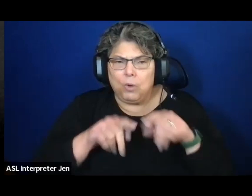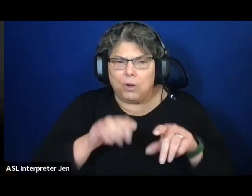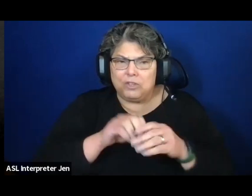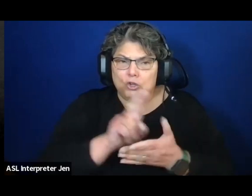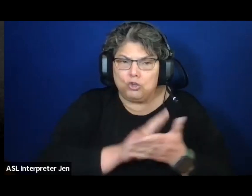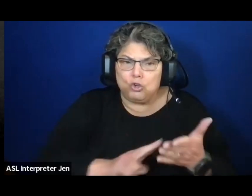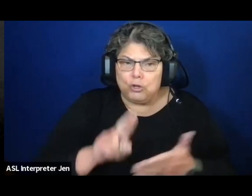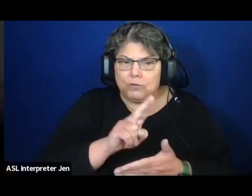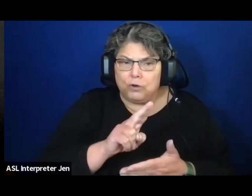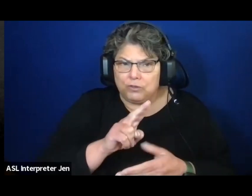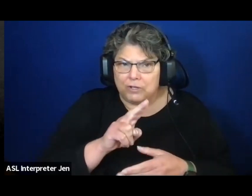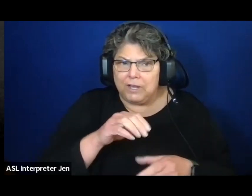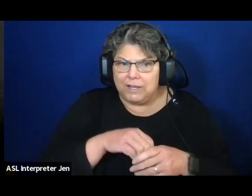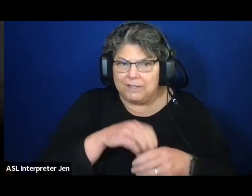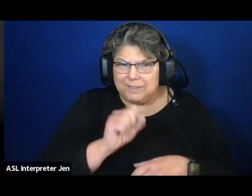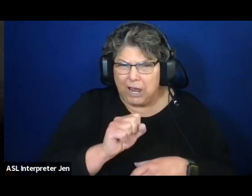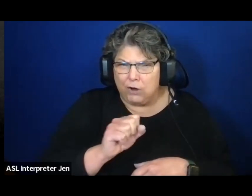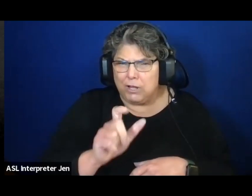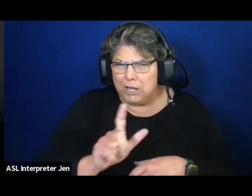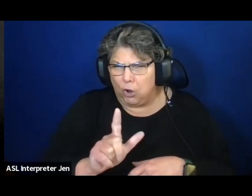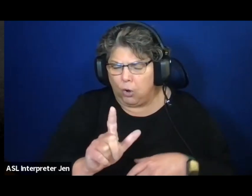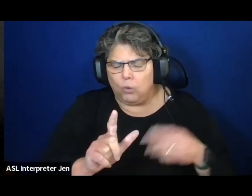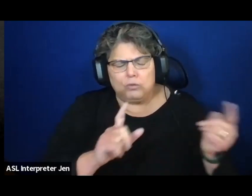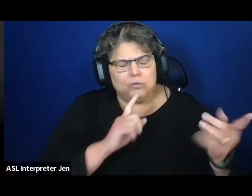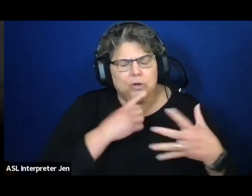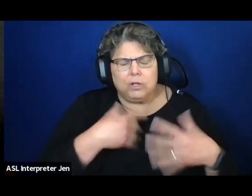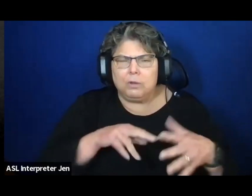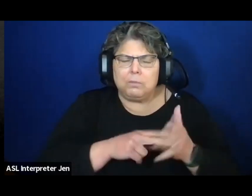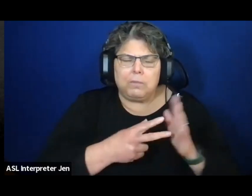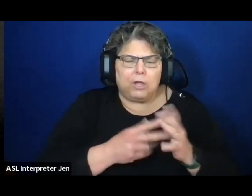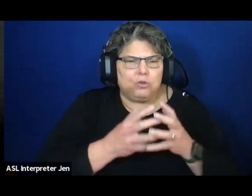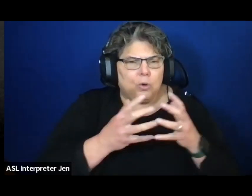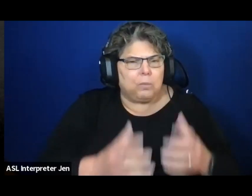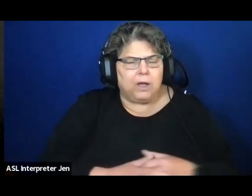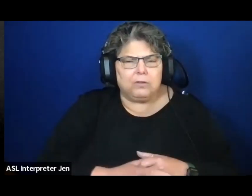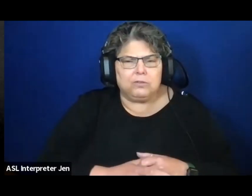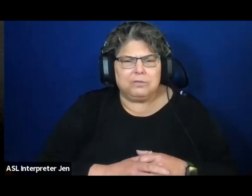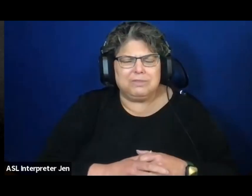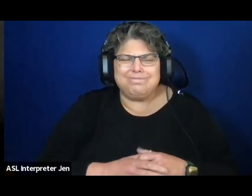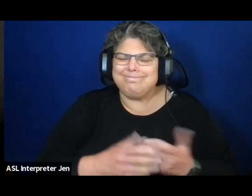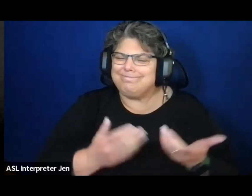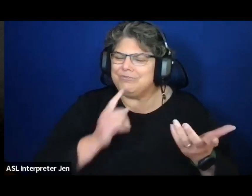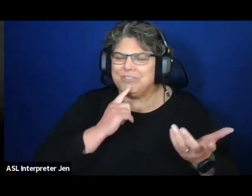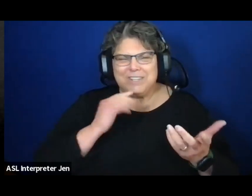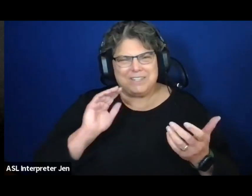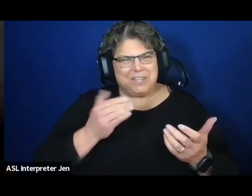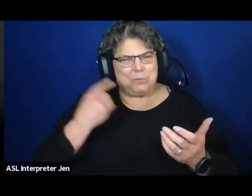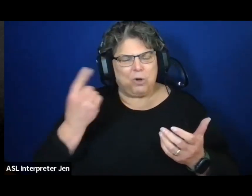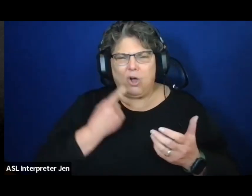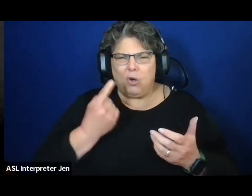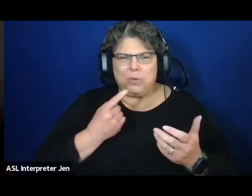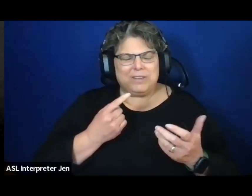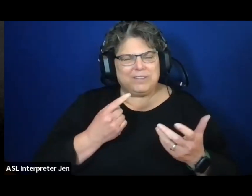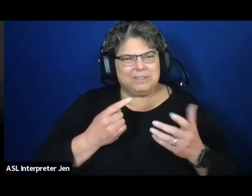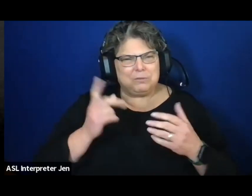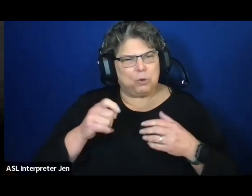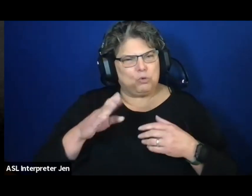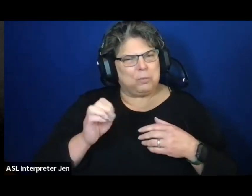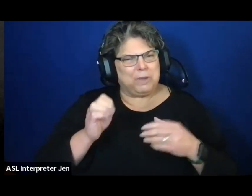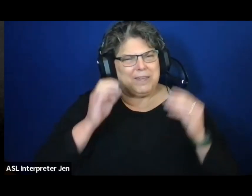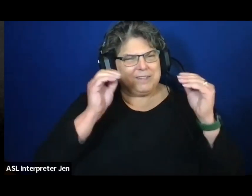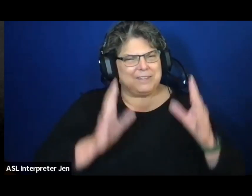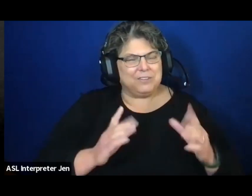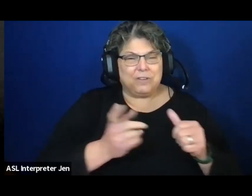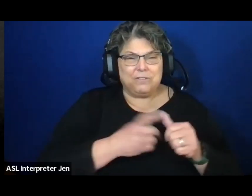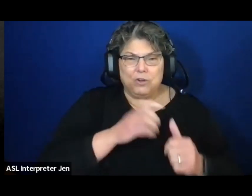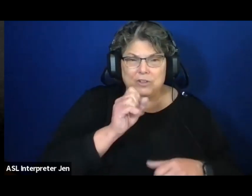were meaningful and transformative to him. He seems to have always had a calling as a teacher, first in Sierra Leone, and then later